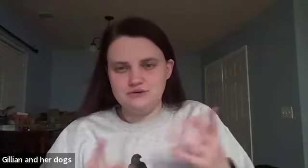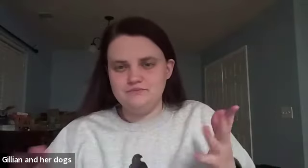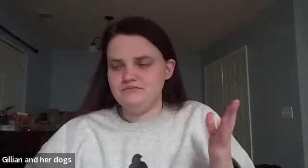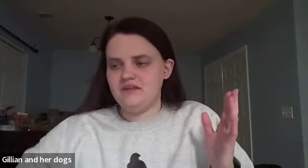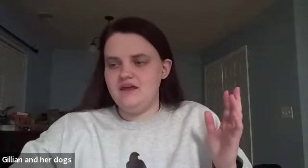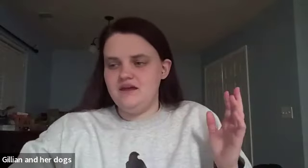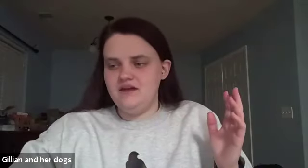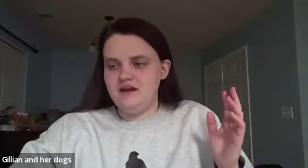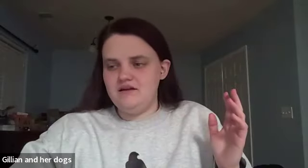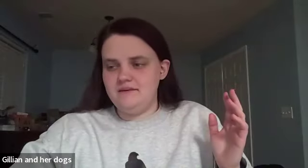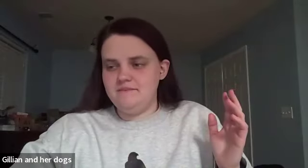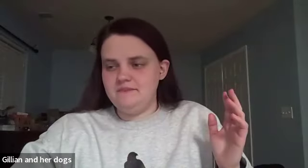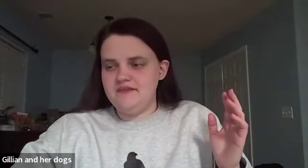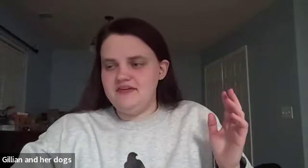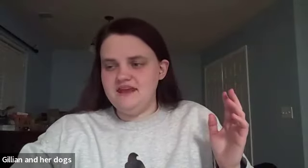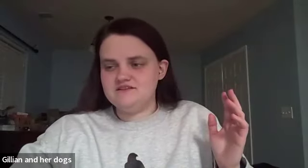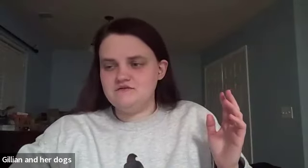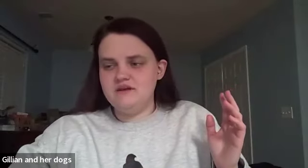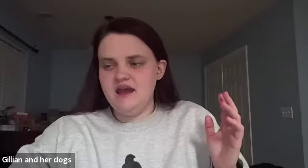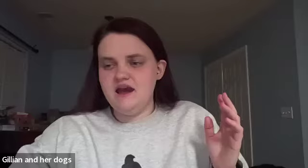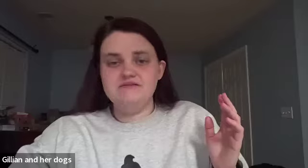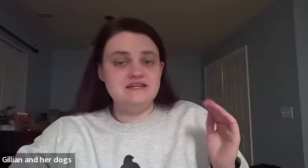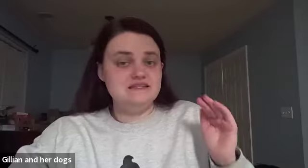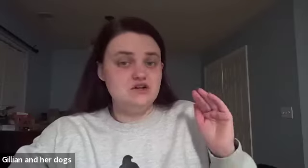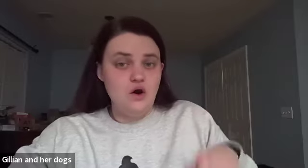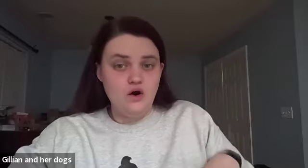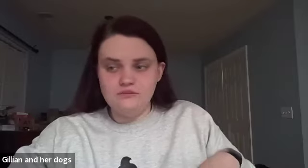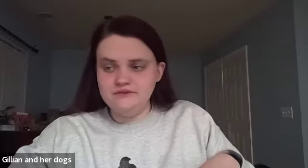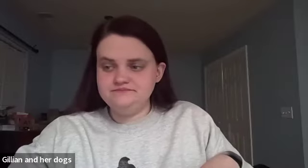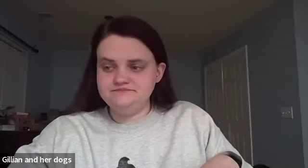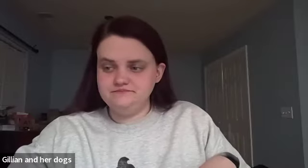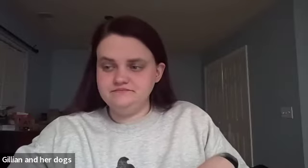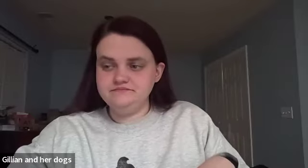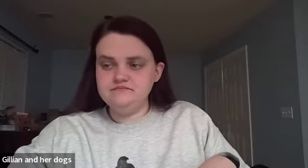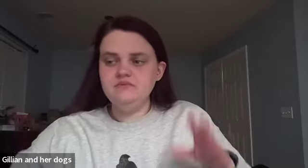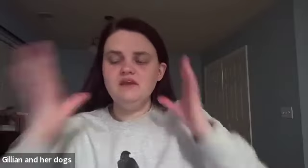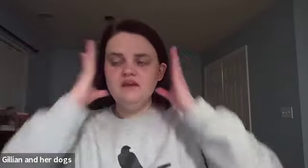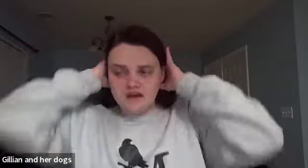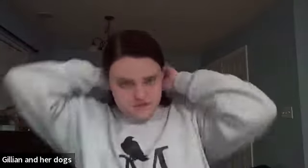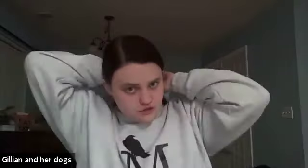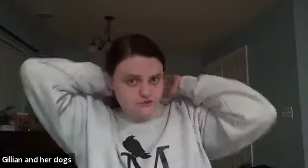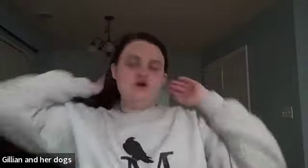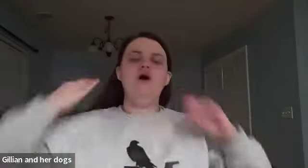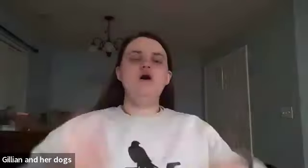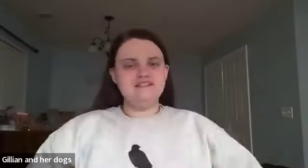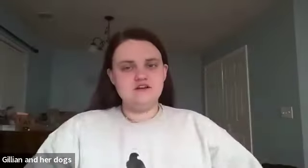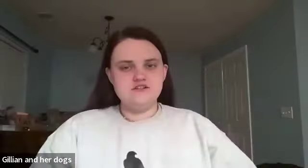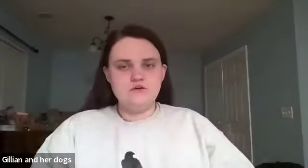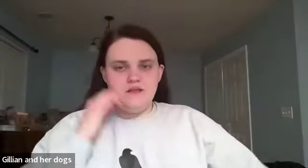through. All right. The next one we have is calm. And so for calm, it's also